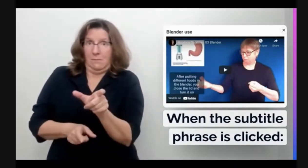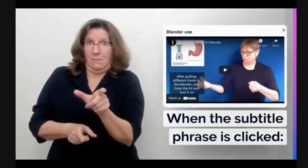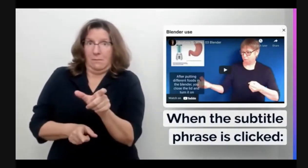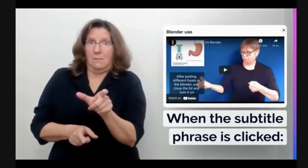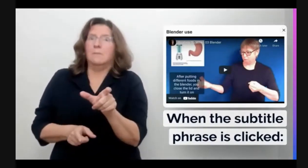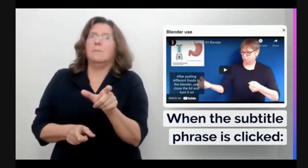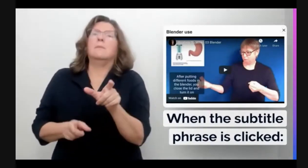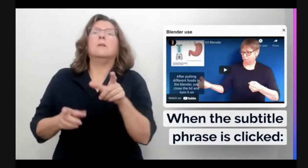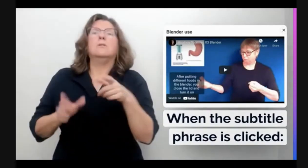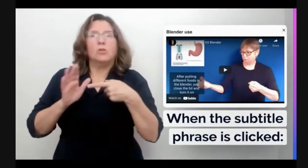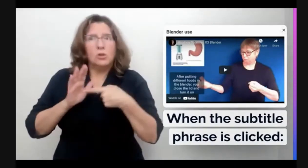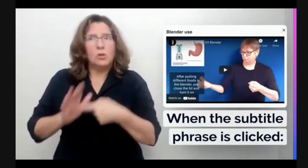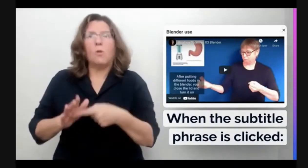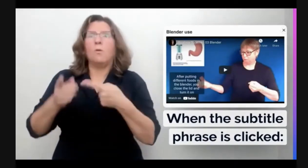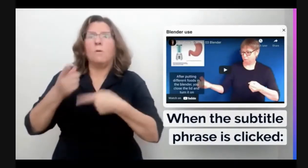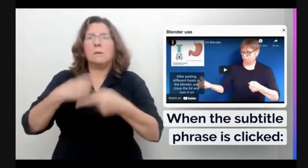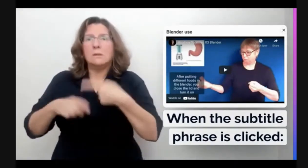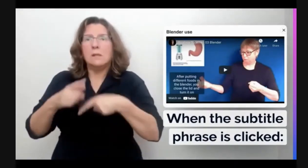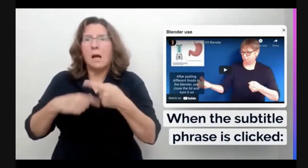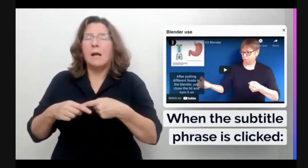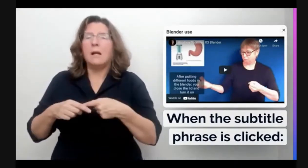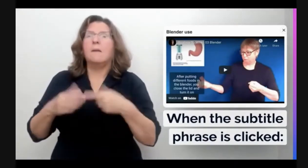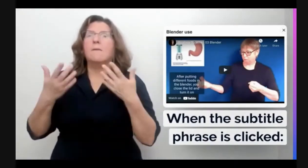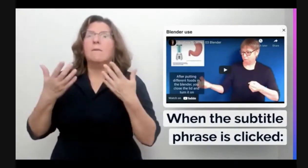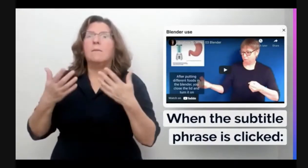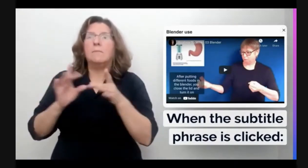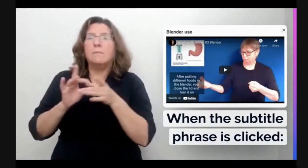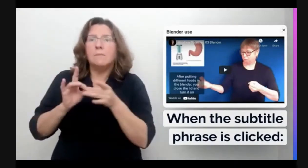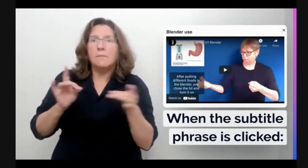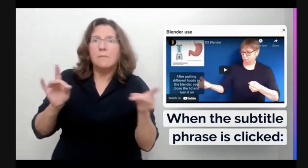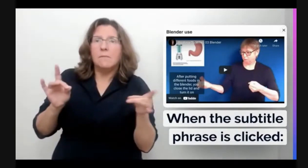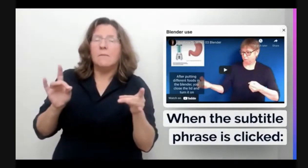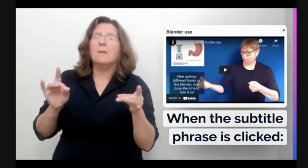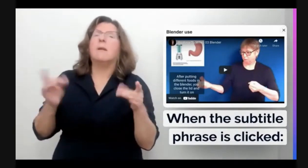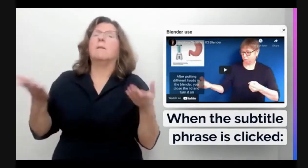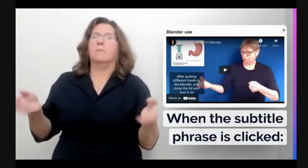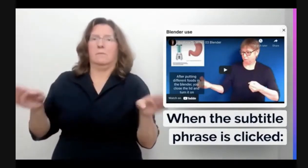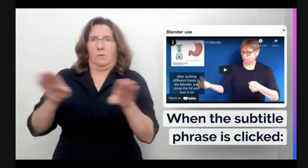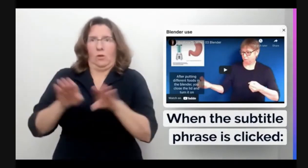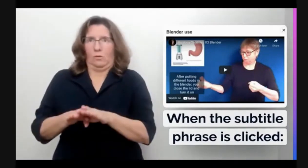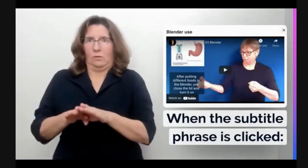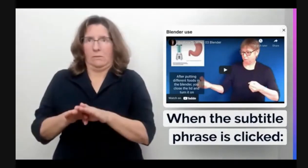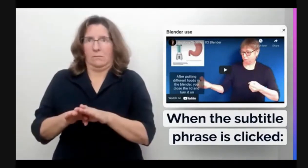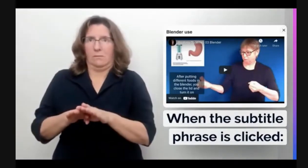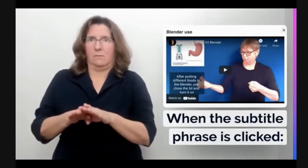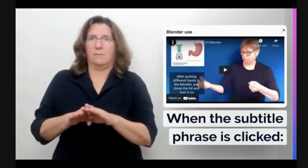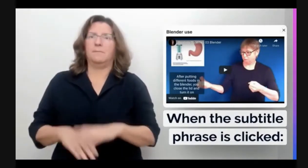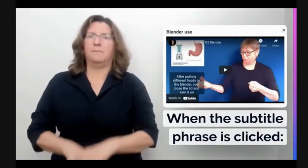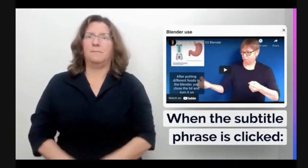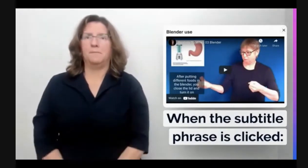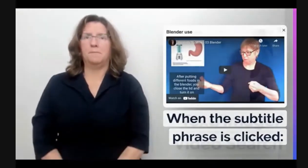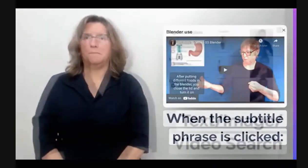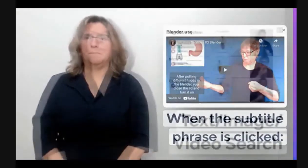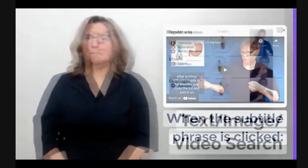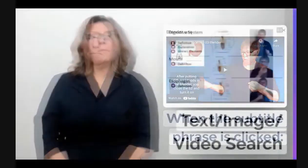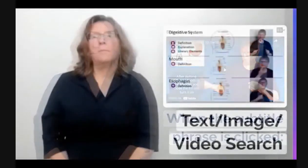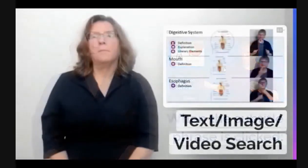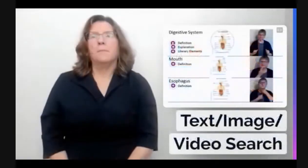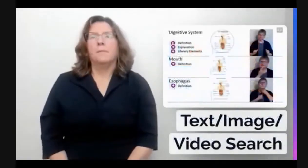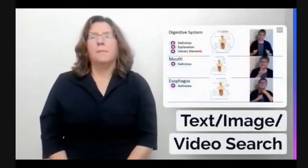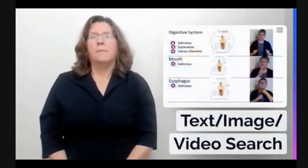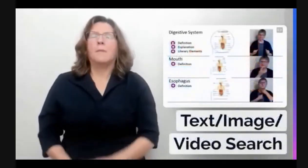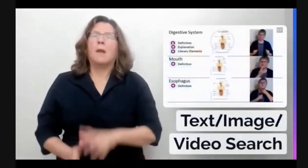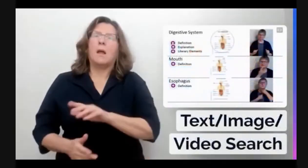learner selects the section they wish to watch, they are brought to that specific video segment. It automatically plays and then it